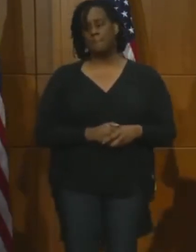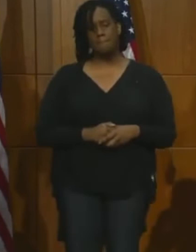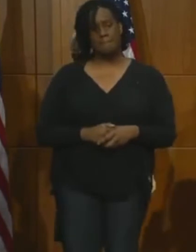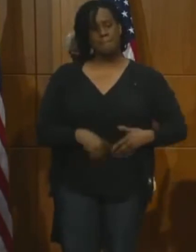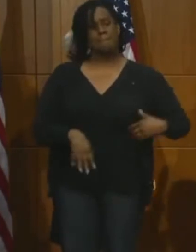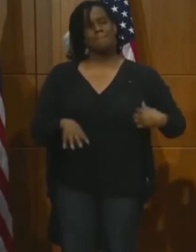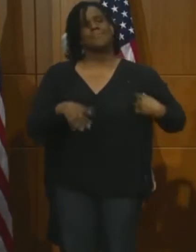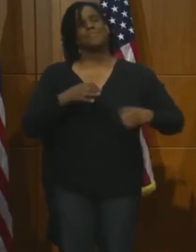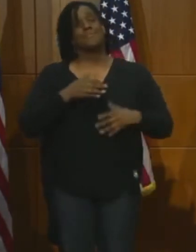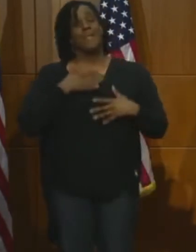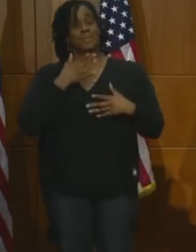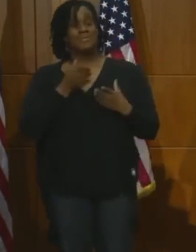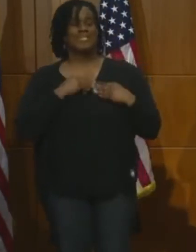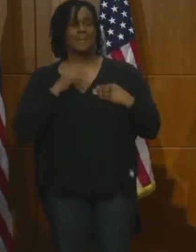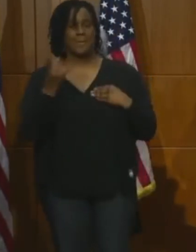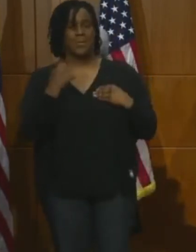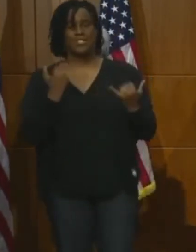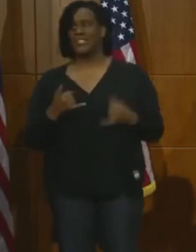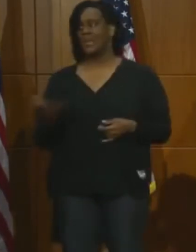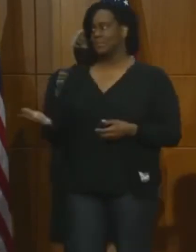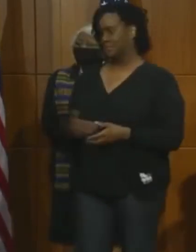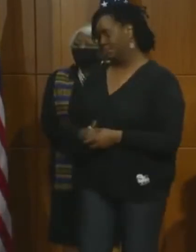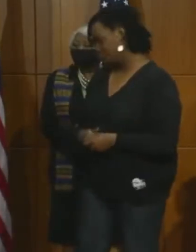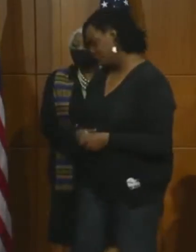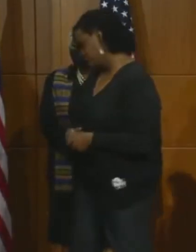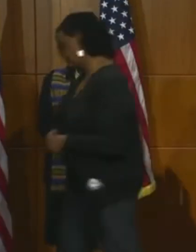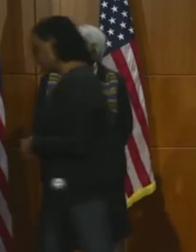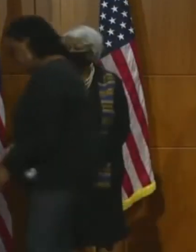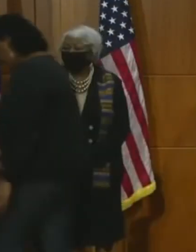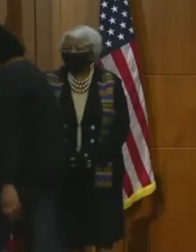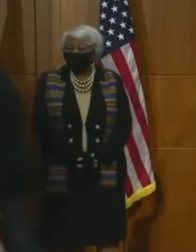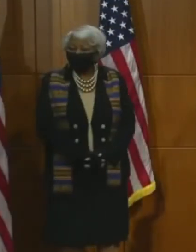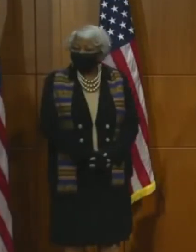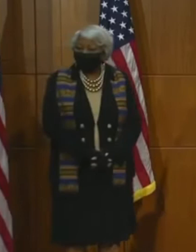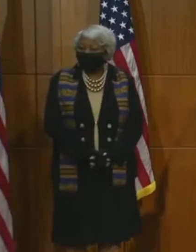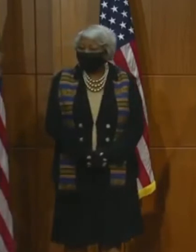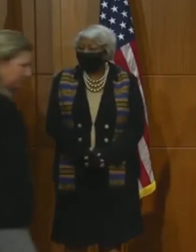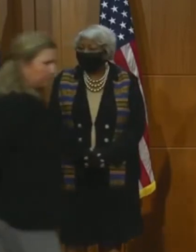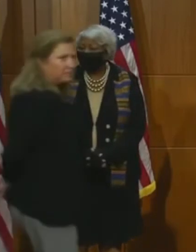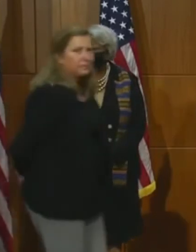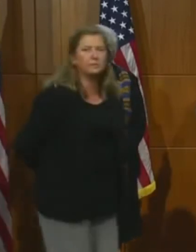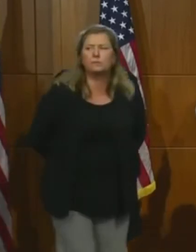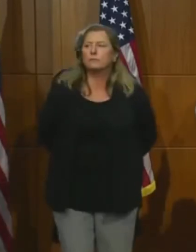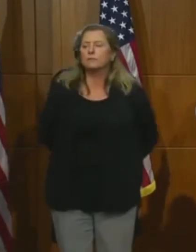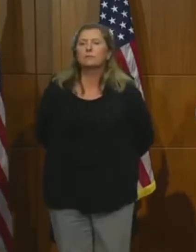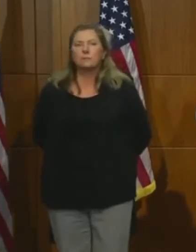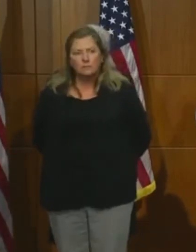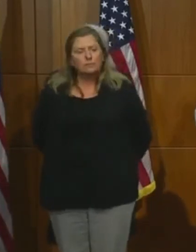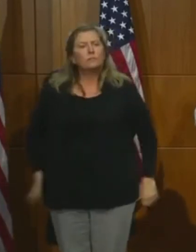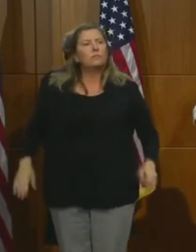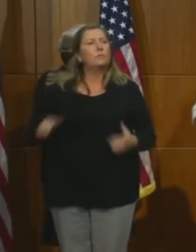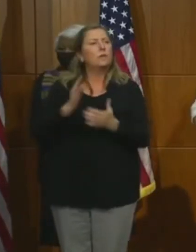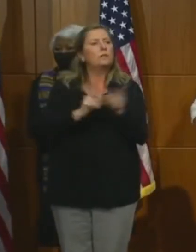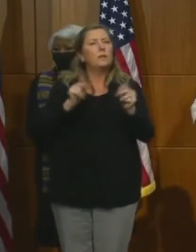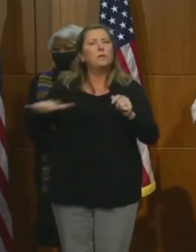I'll be glad to take a couple questions. Andre. Governor, there are some folks who see some of these incredible